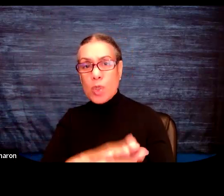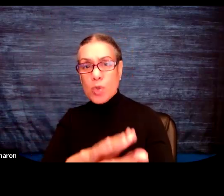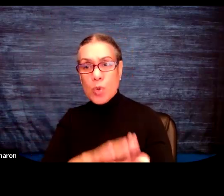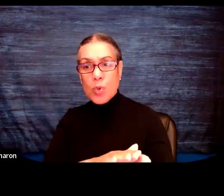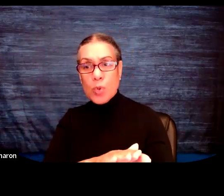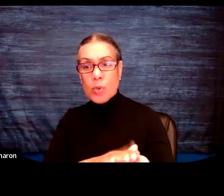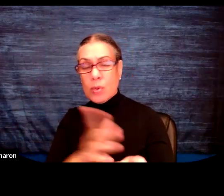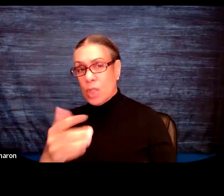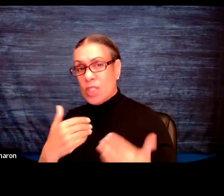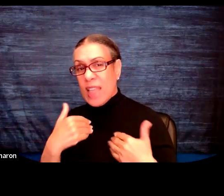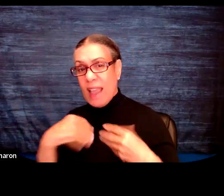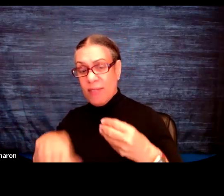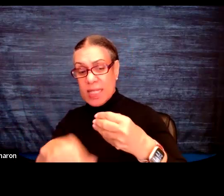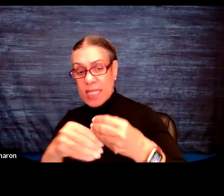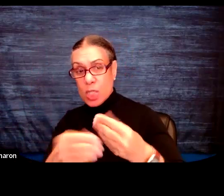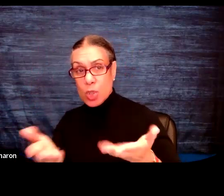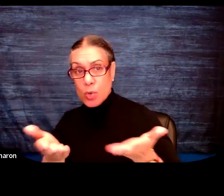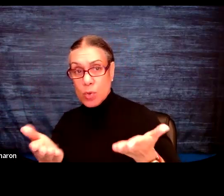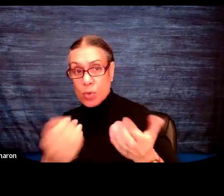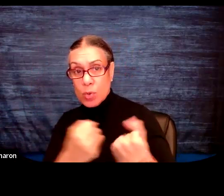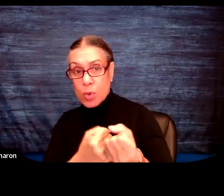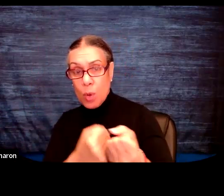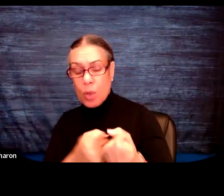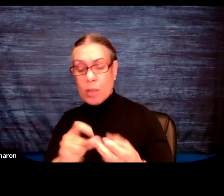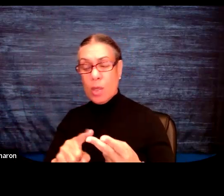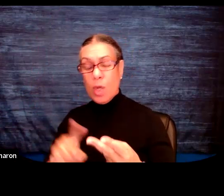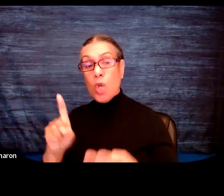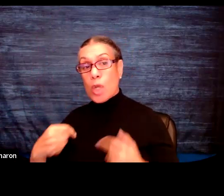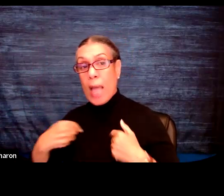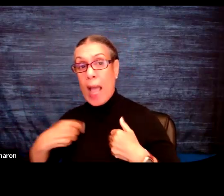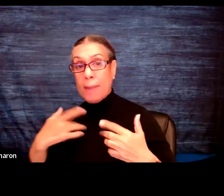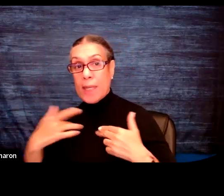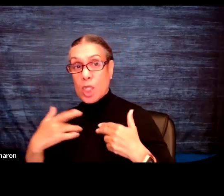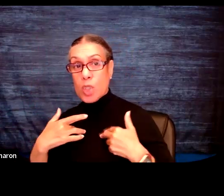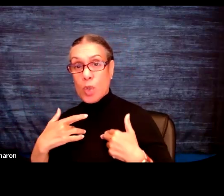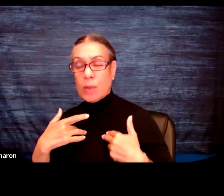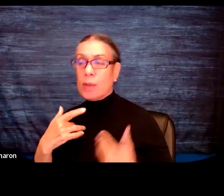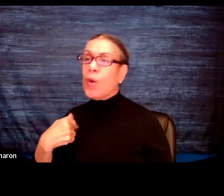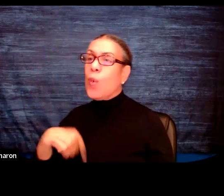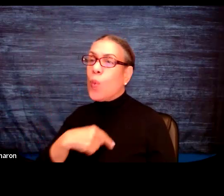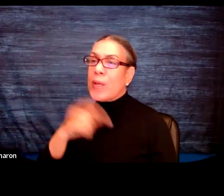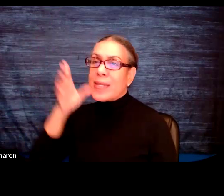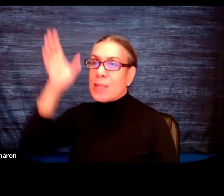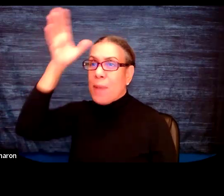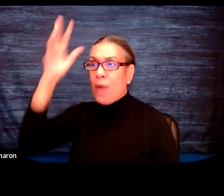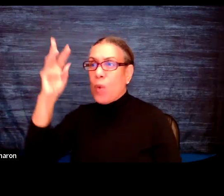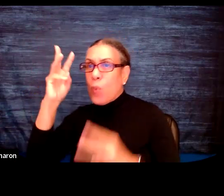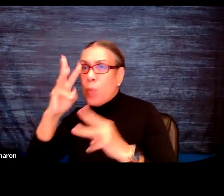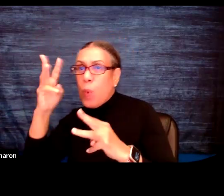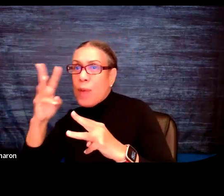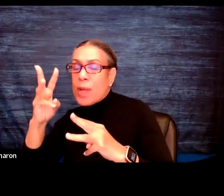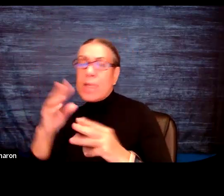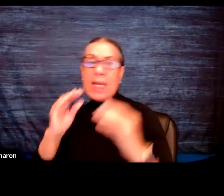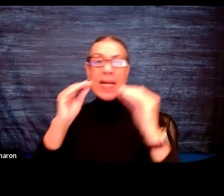getting any additional supports? Is this something I should be concerned about? As parents, we're often worried about things, and teachers